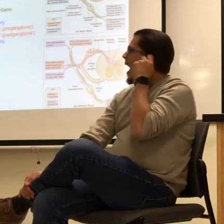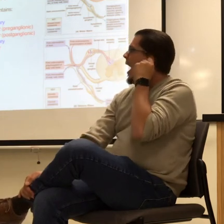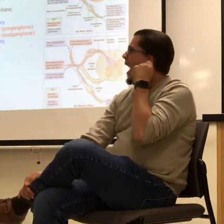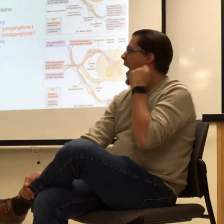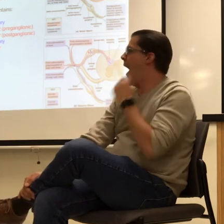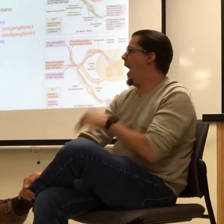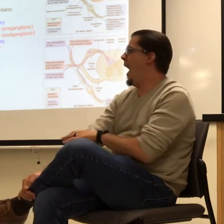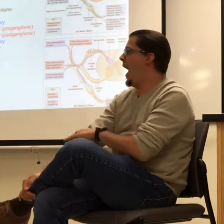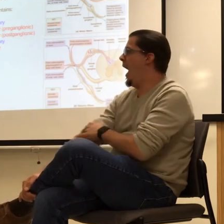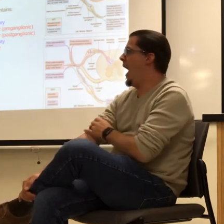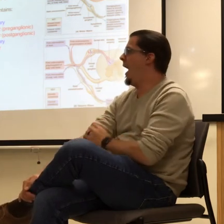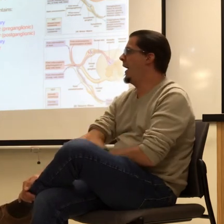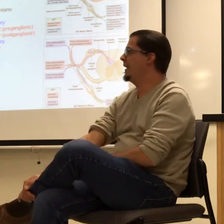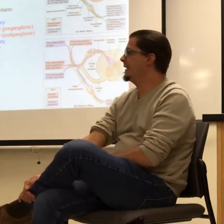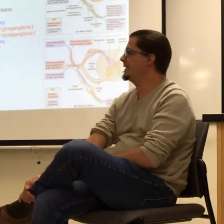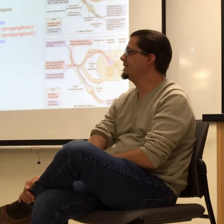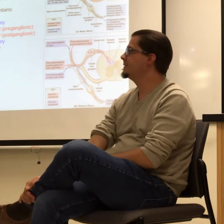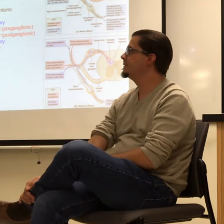Ventral ramus.